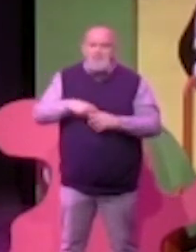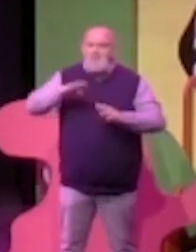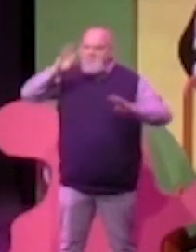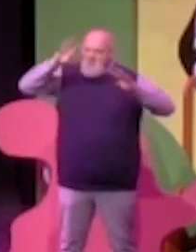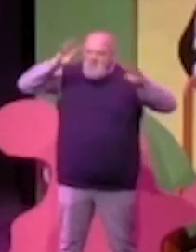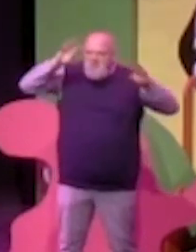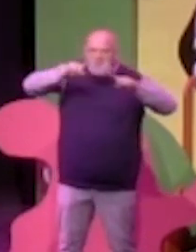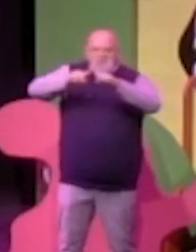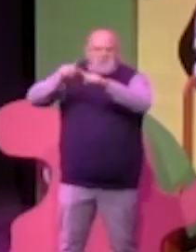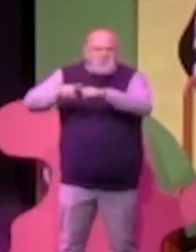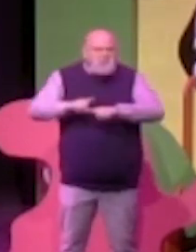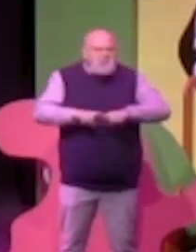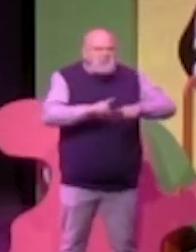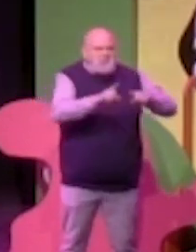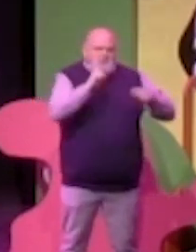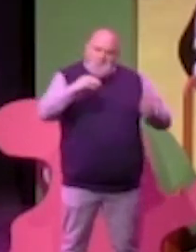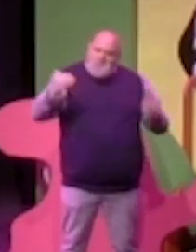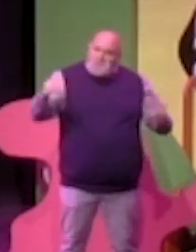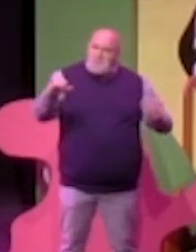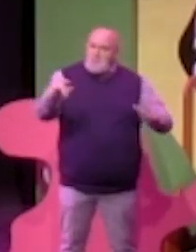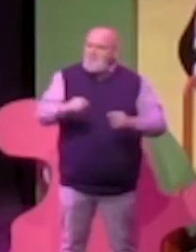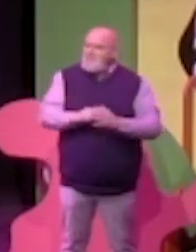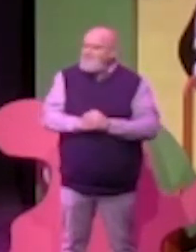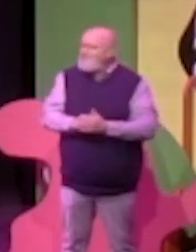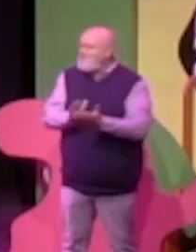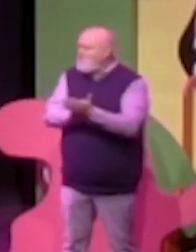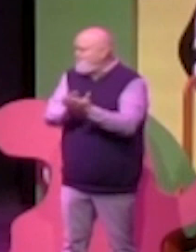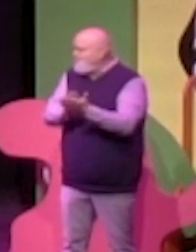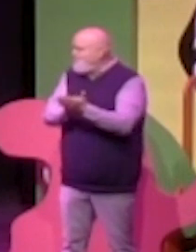all directions. So let's do it.